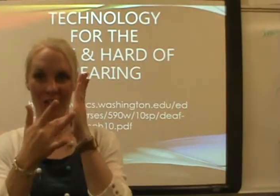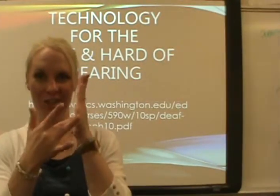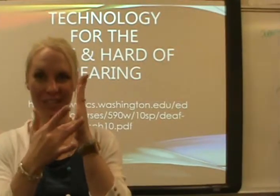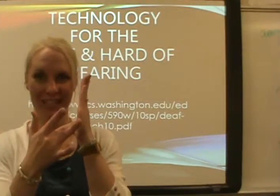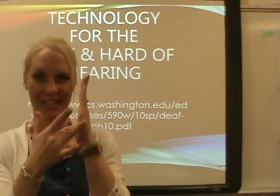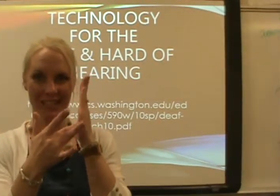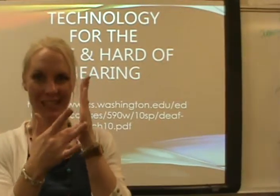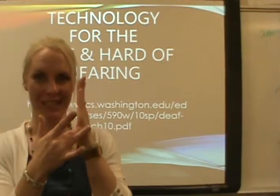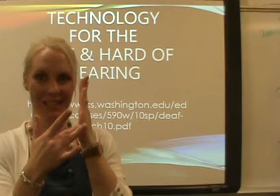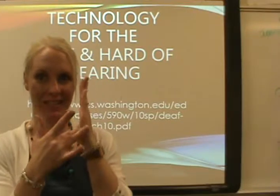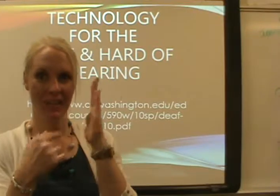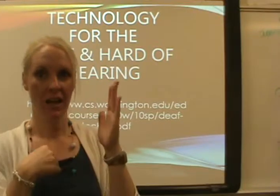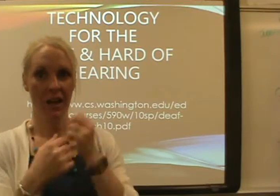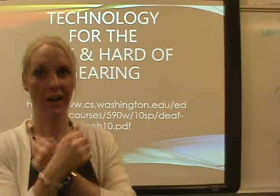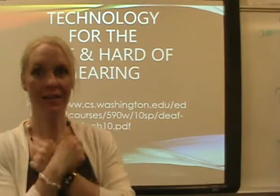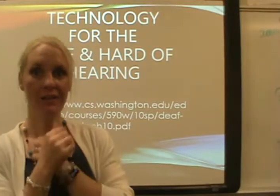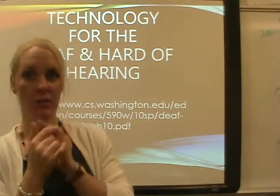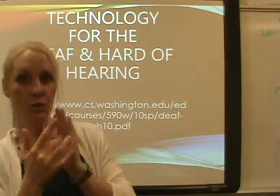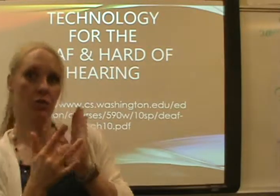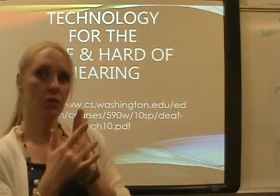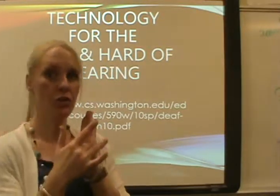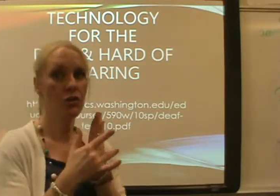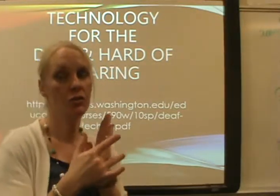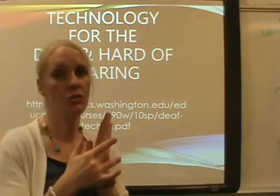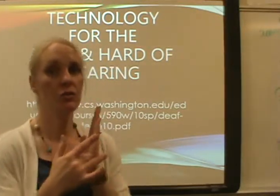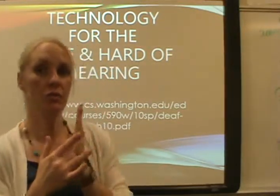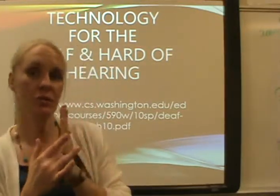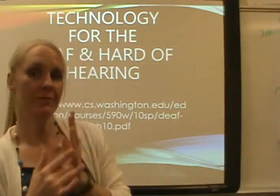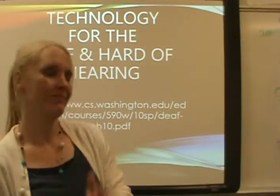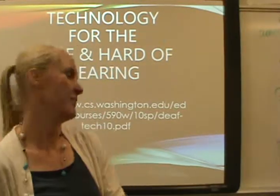Technology. I love technology. All right.